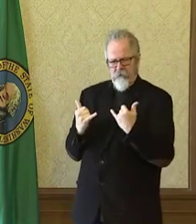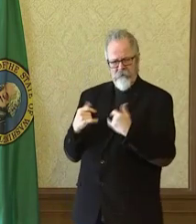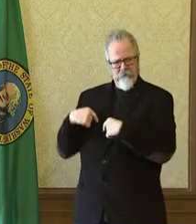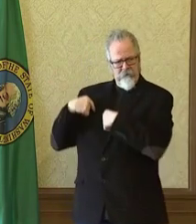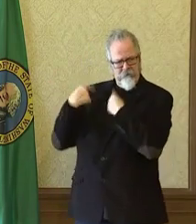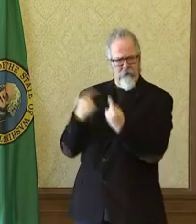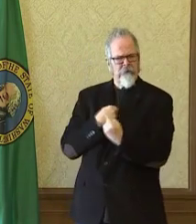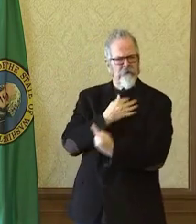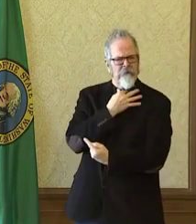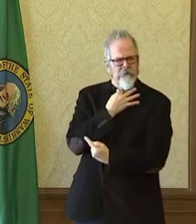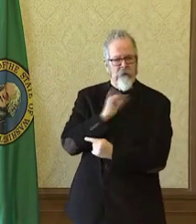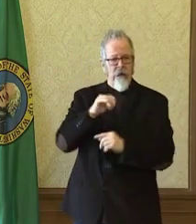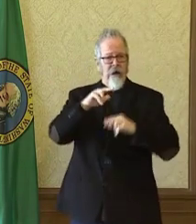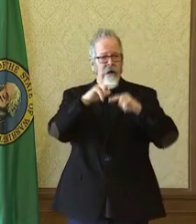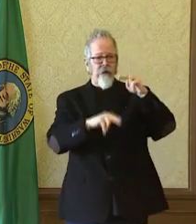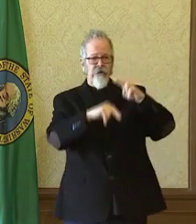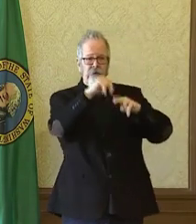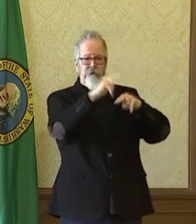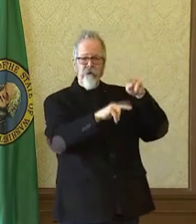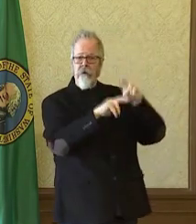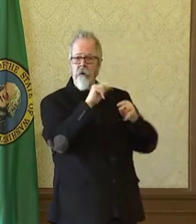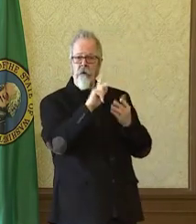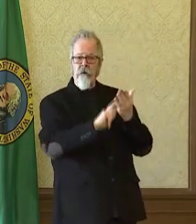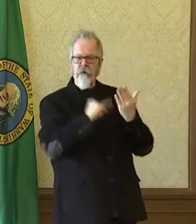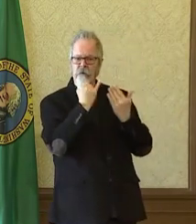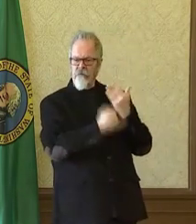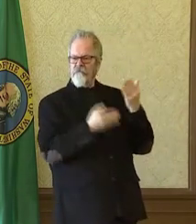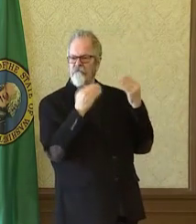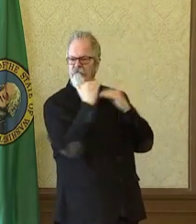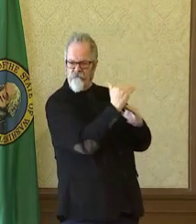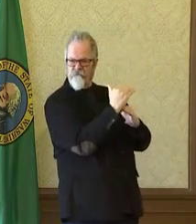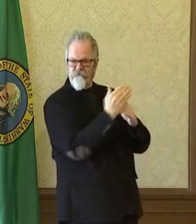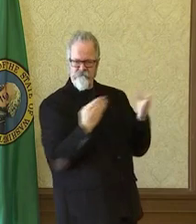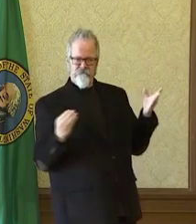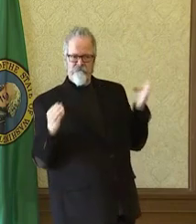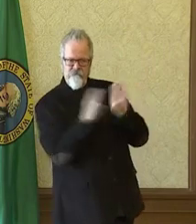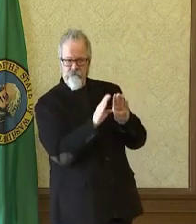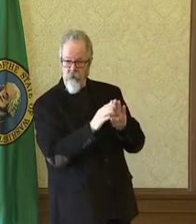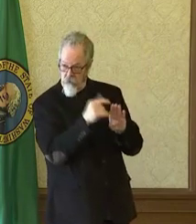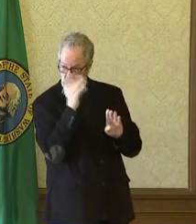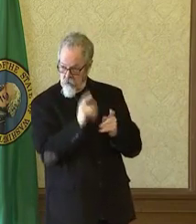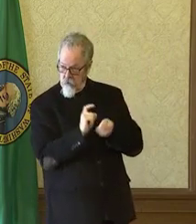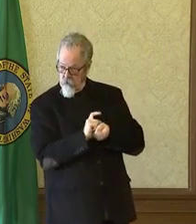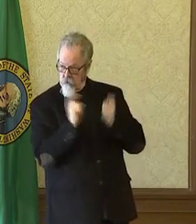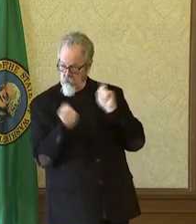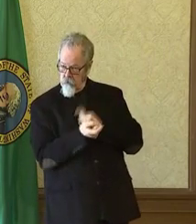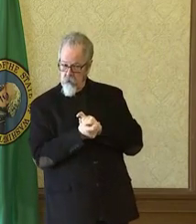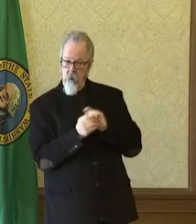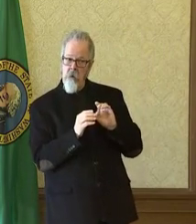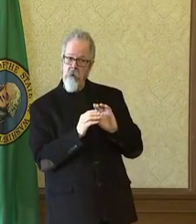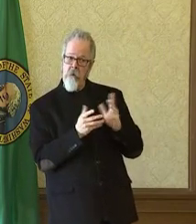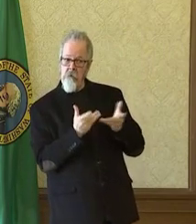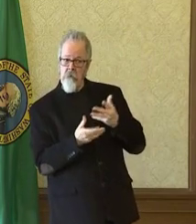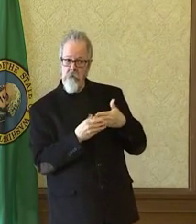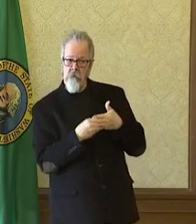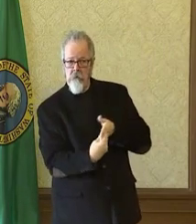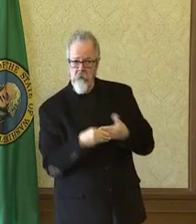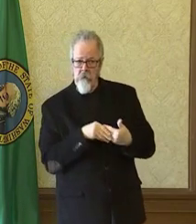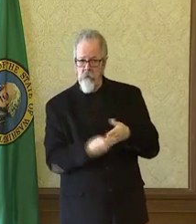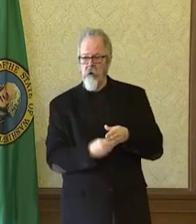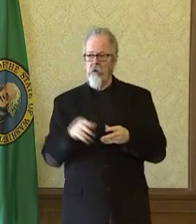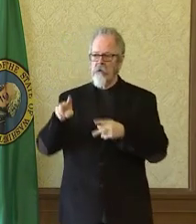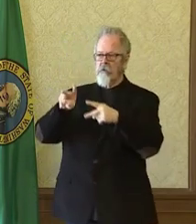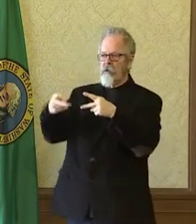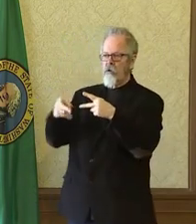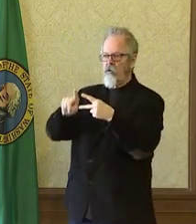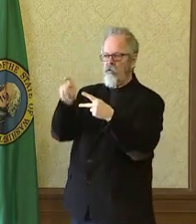month? And then a question for Commissioner Levine. Looking ahead to Thursday's conference, you gotten a sense that we'll see a